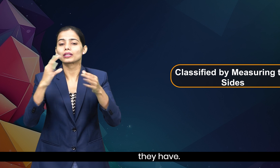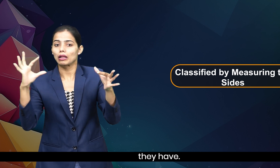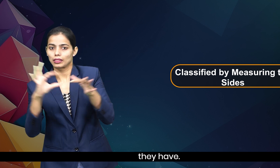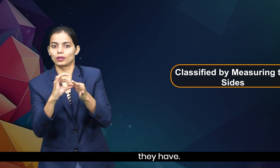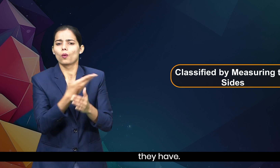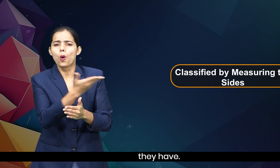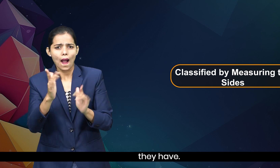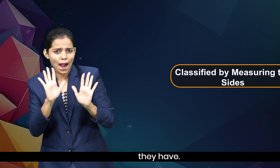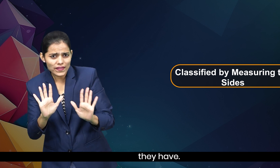have.